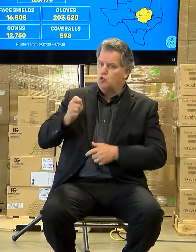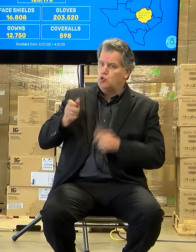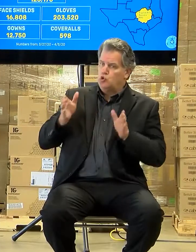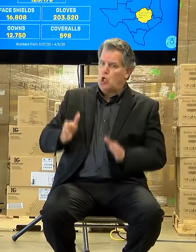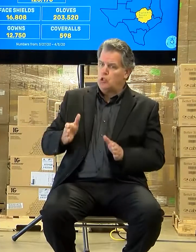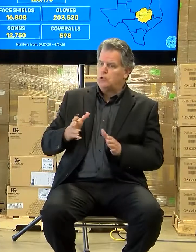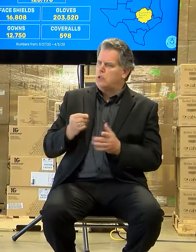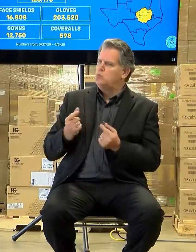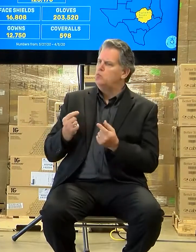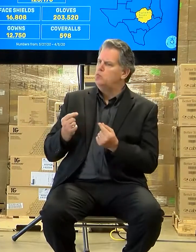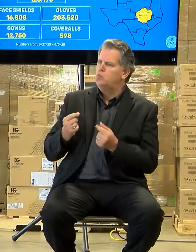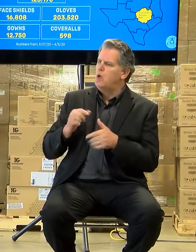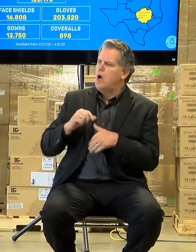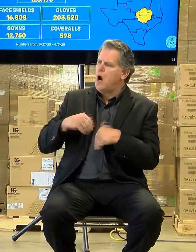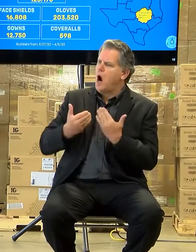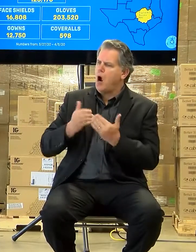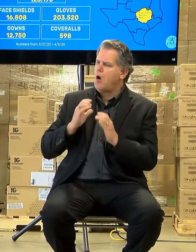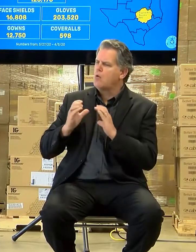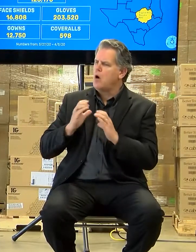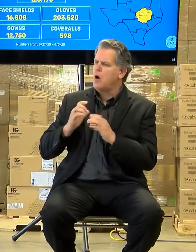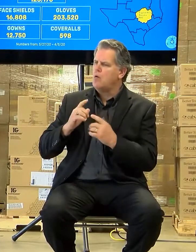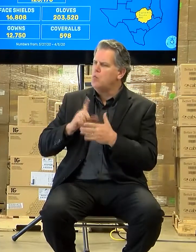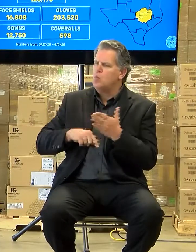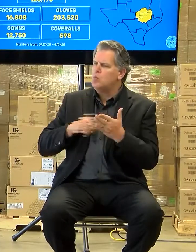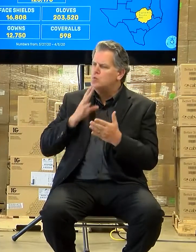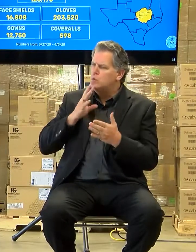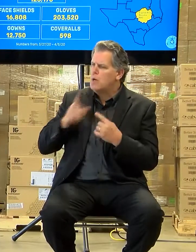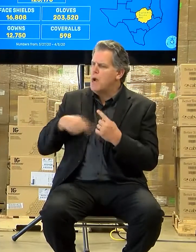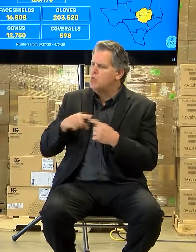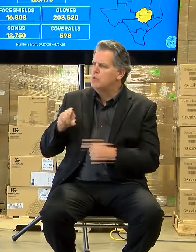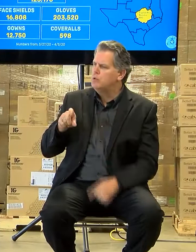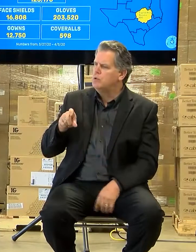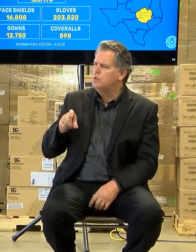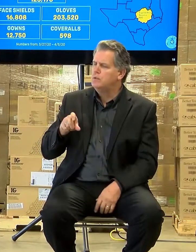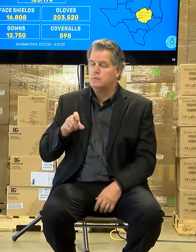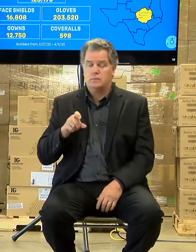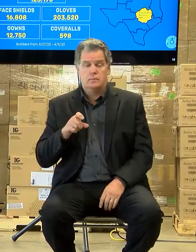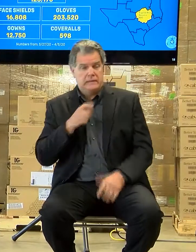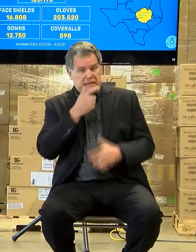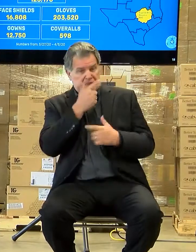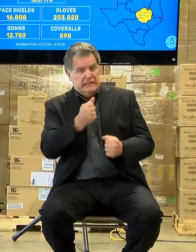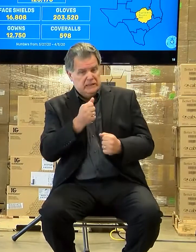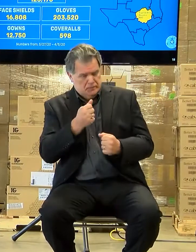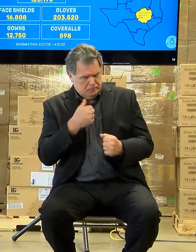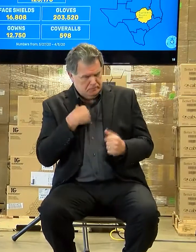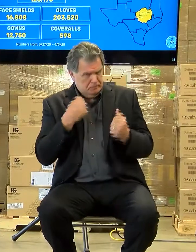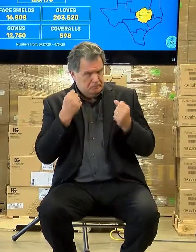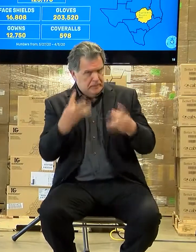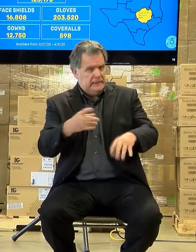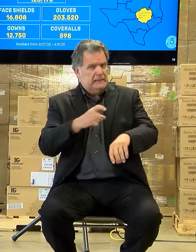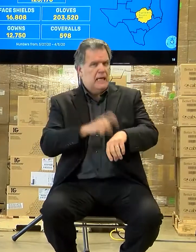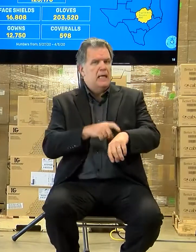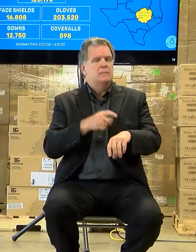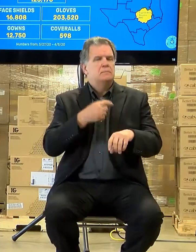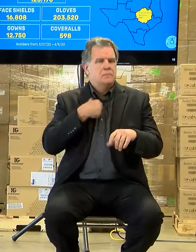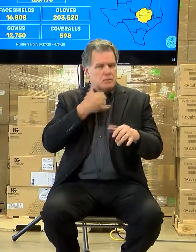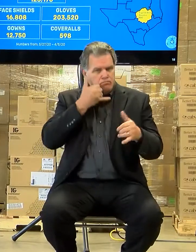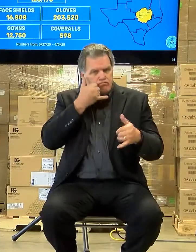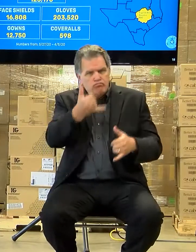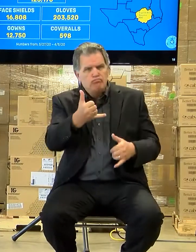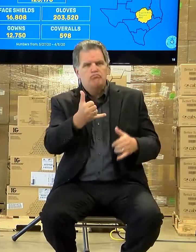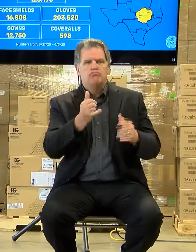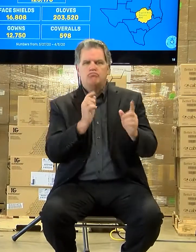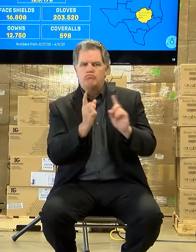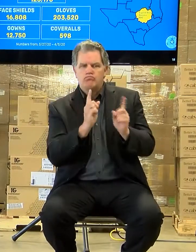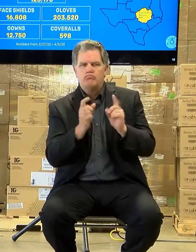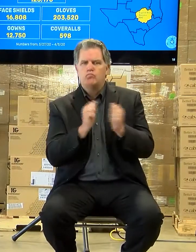those conversations? You know, it's very interesting, because I've had multiple and very meaningful